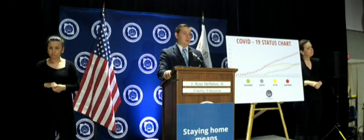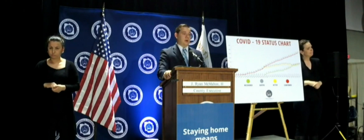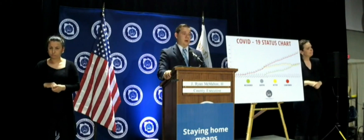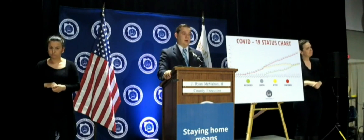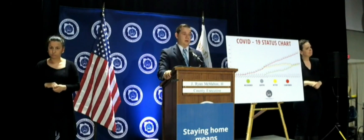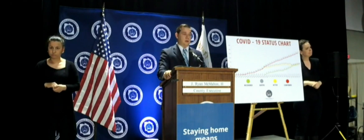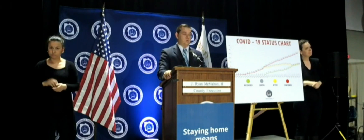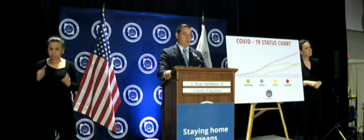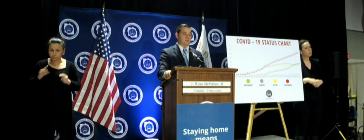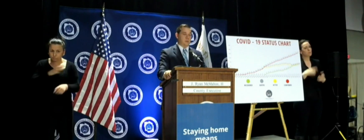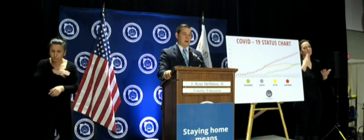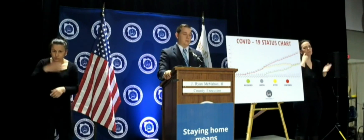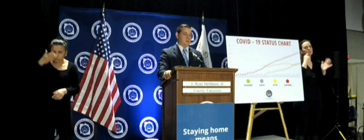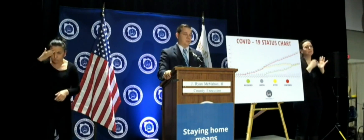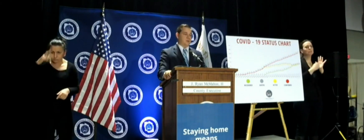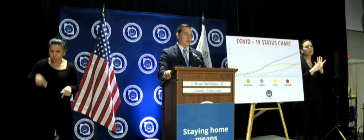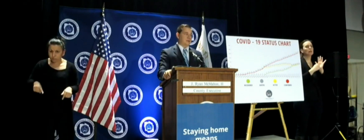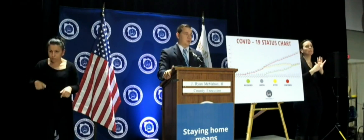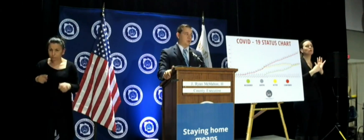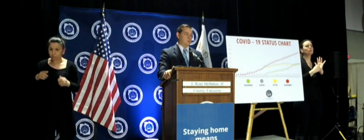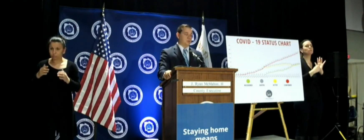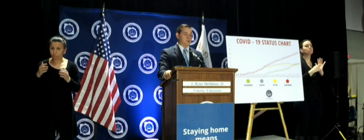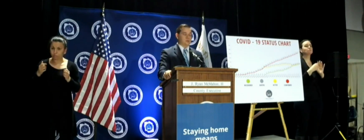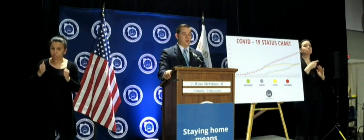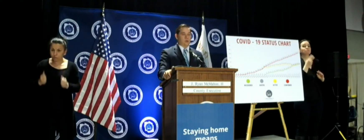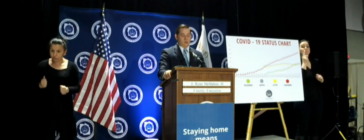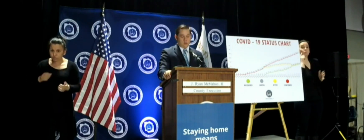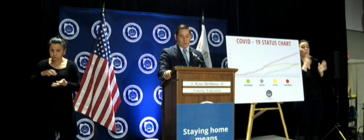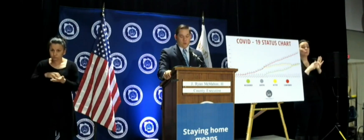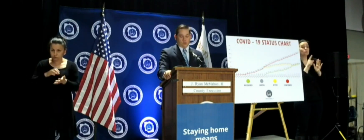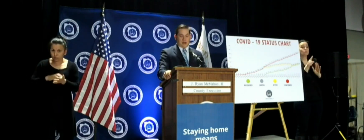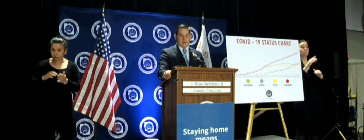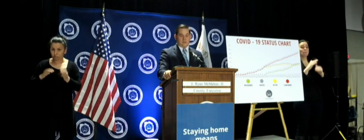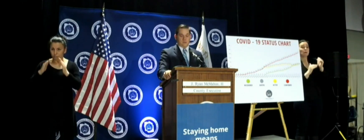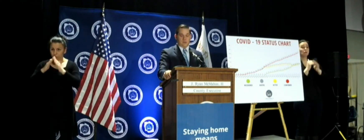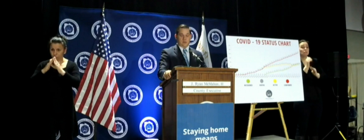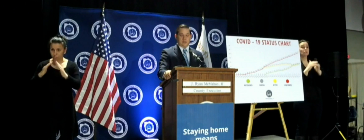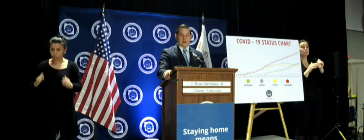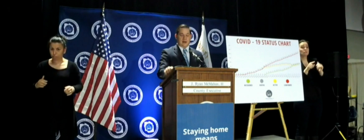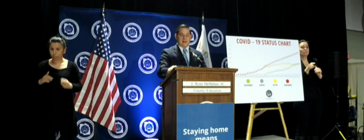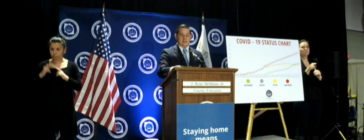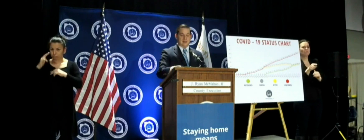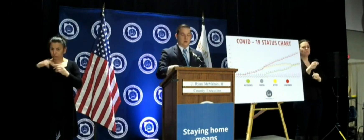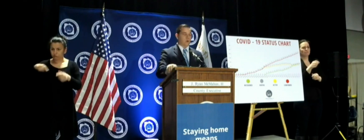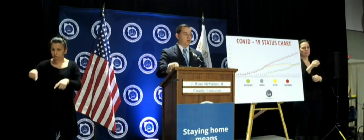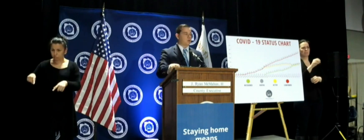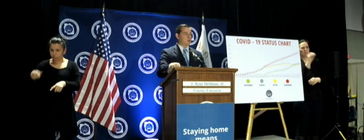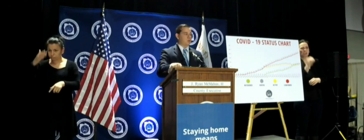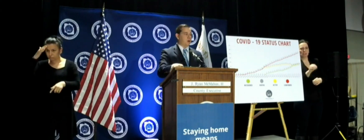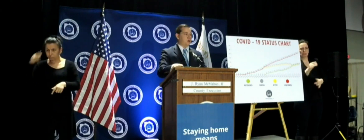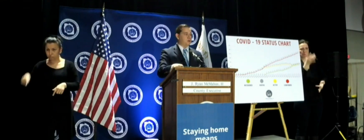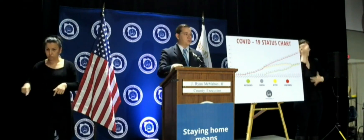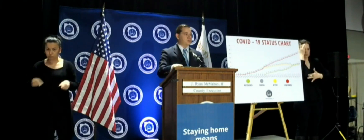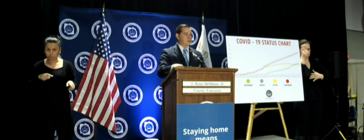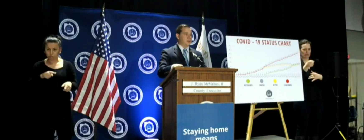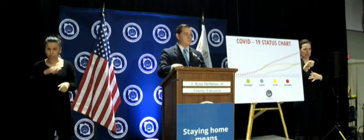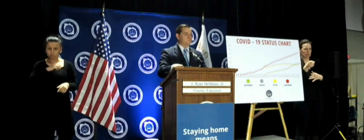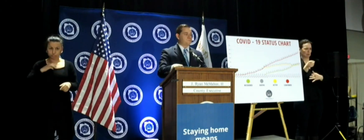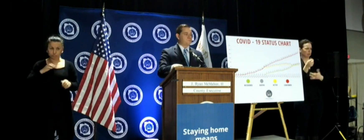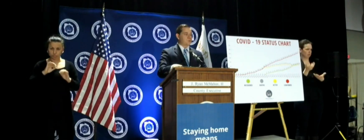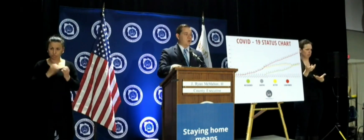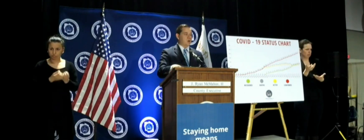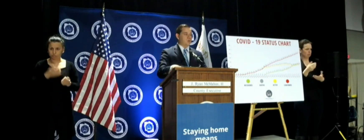problem in one spot of the community, not the whole community. So we're trying to get our hands on that, working with our partners in the